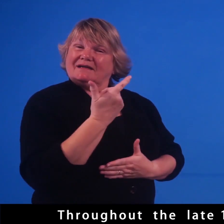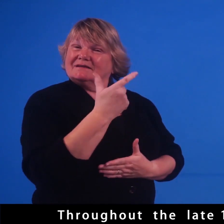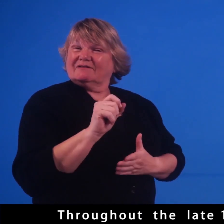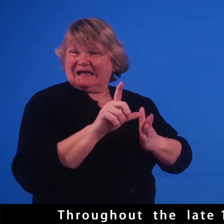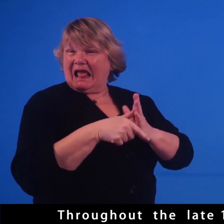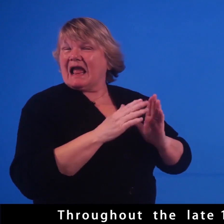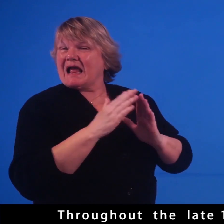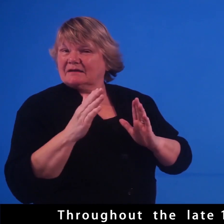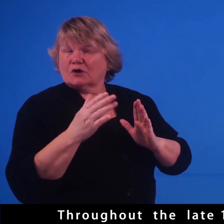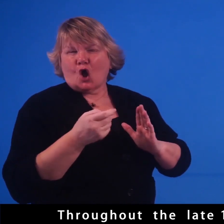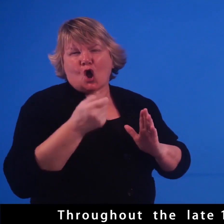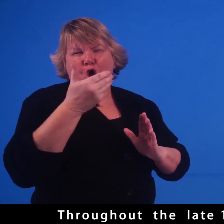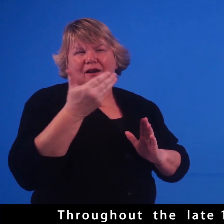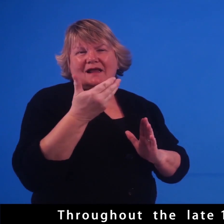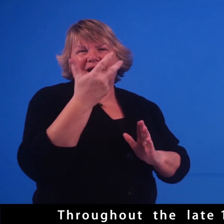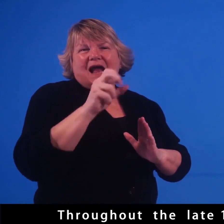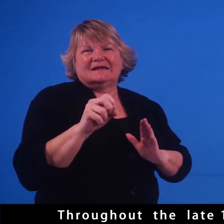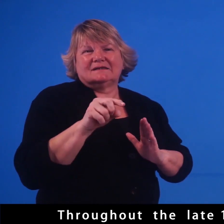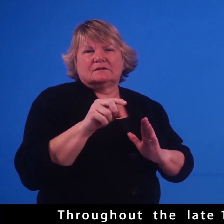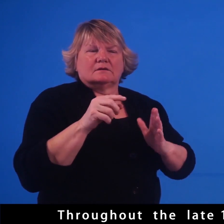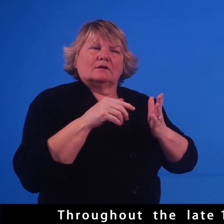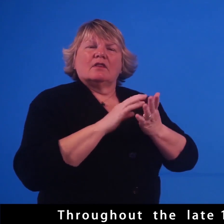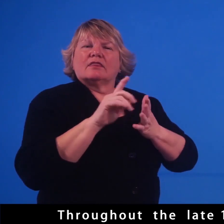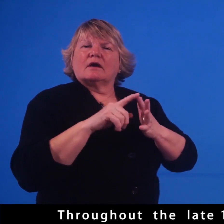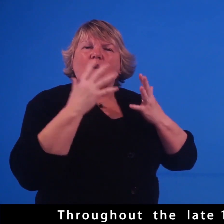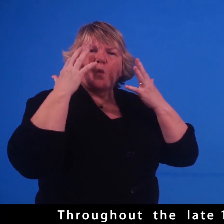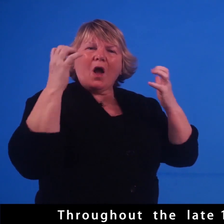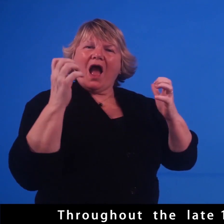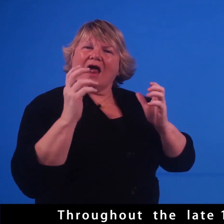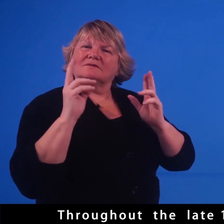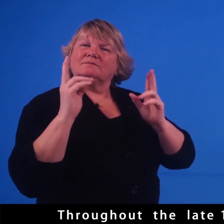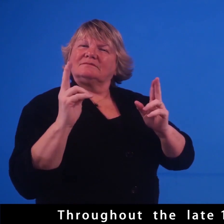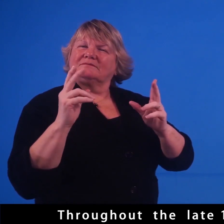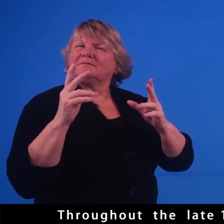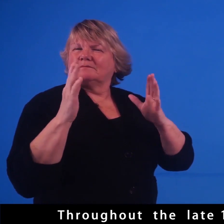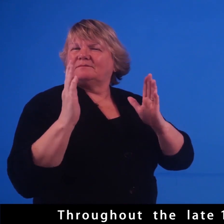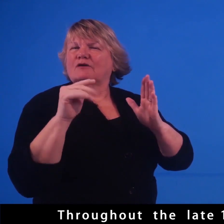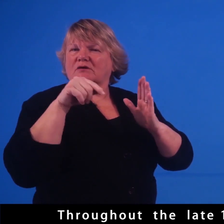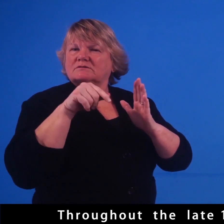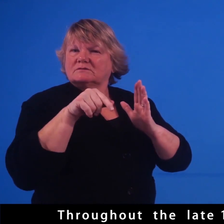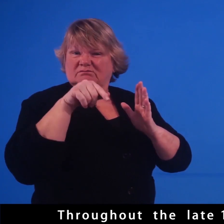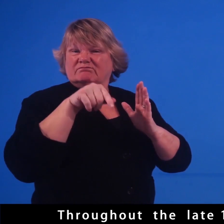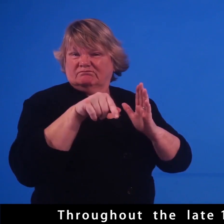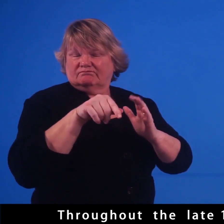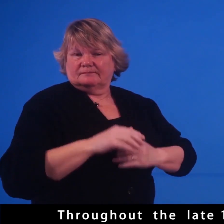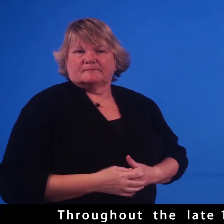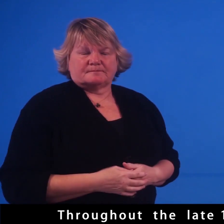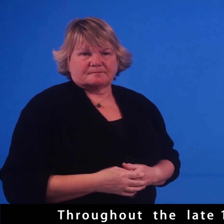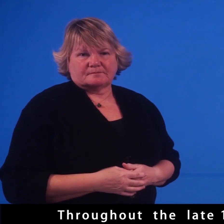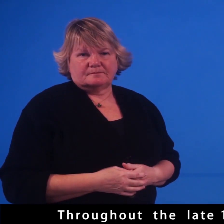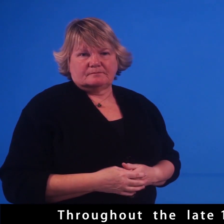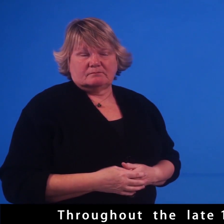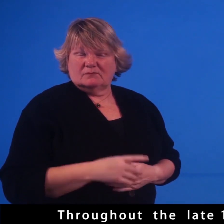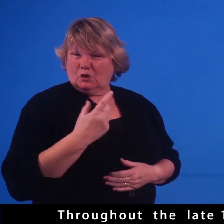Throughout the late 1970s and early 1980s, the wild period,